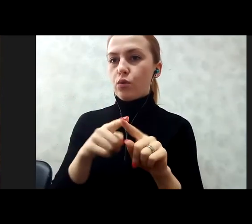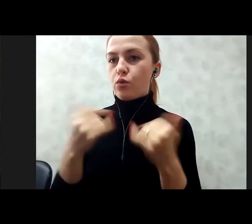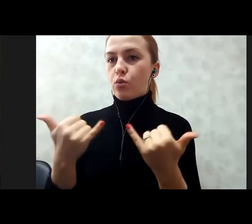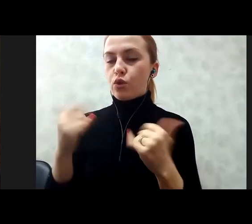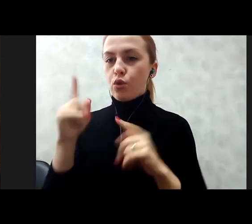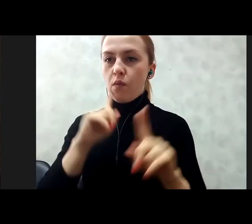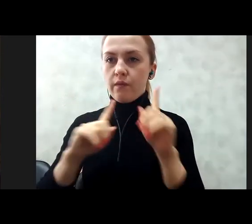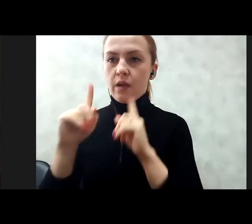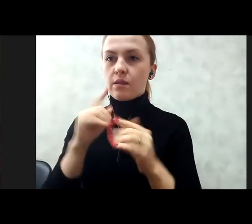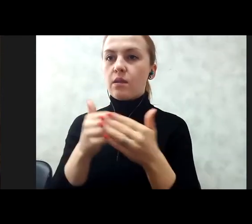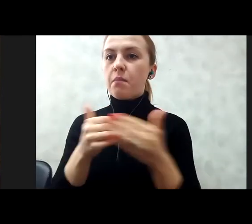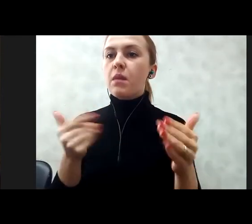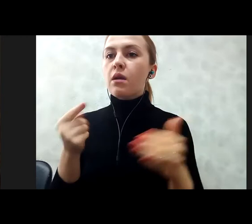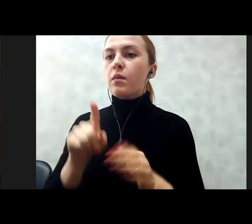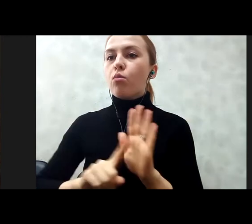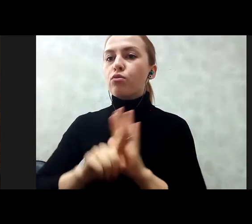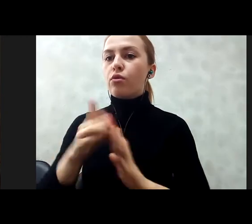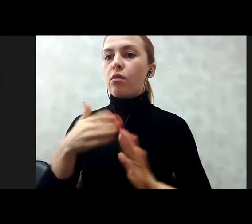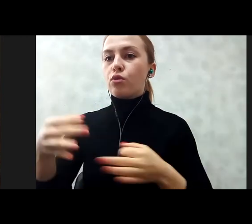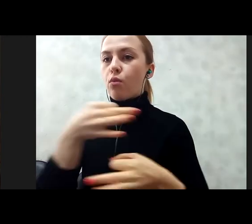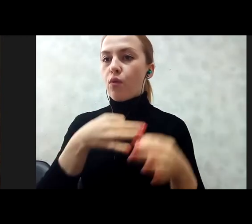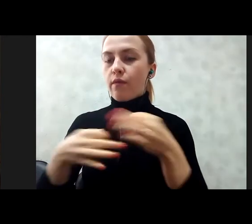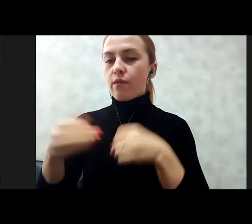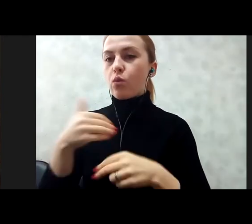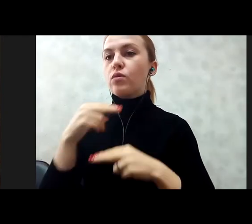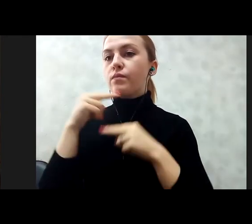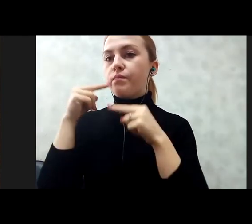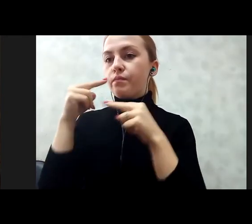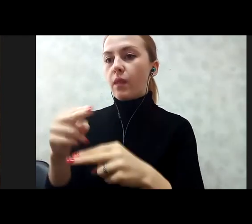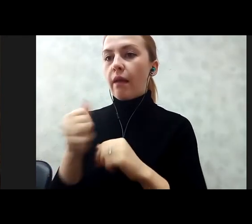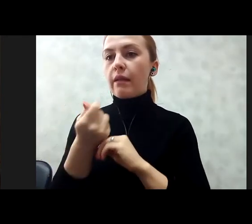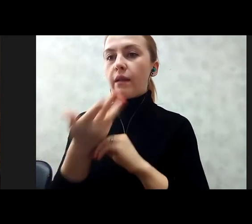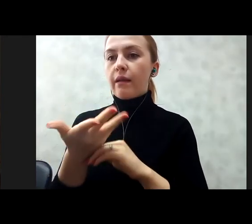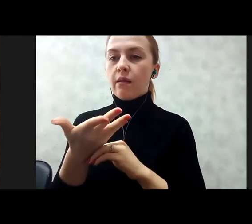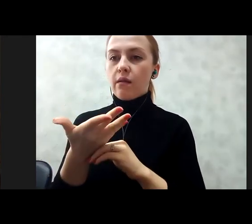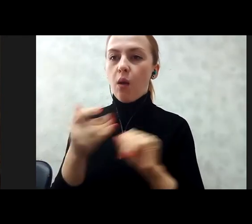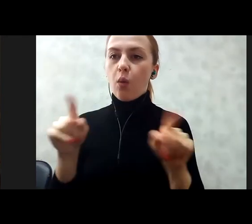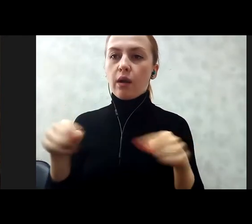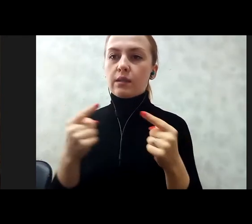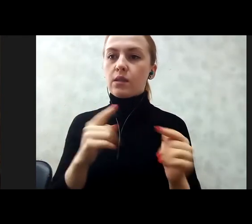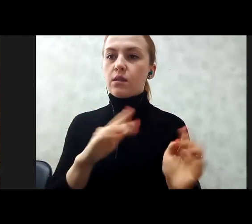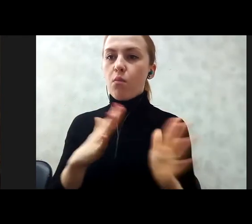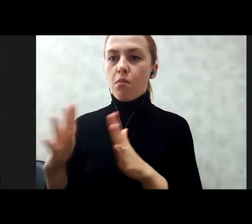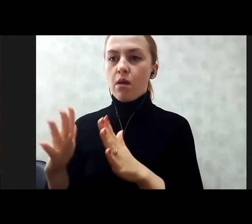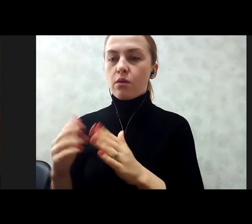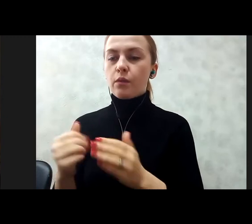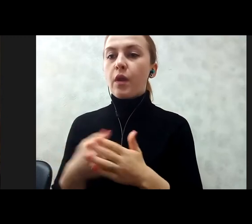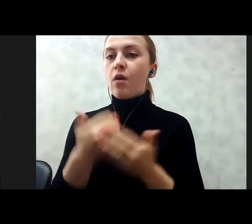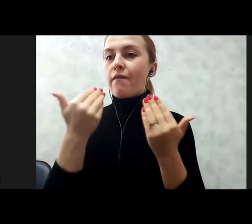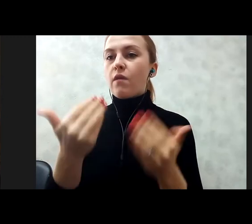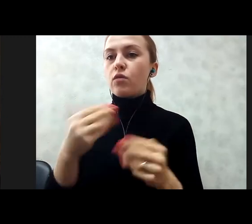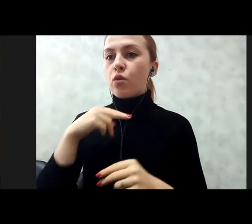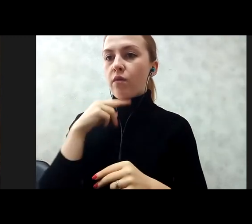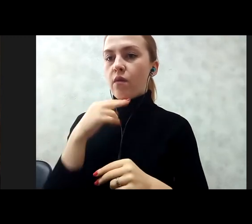time to join us. Before we start our discussion, please be